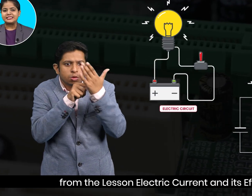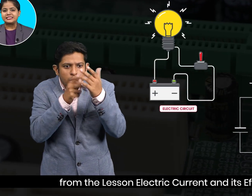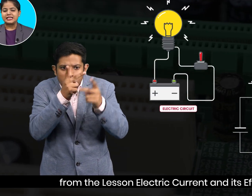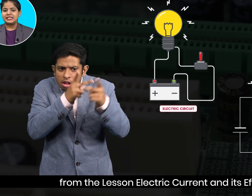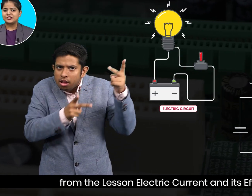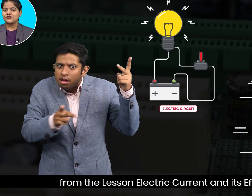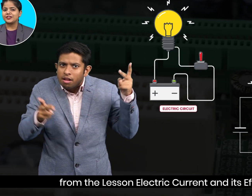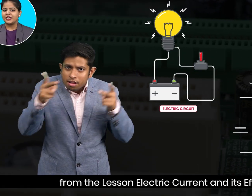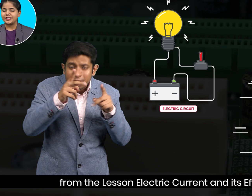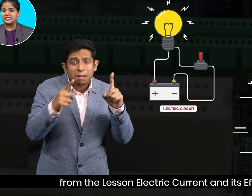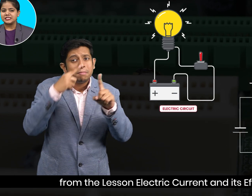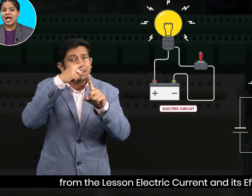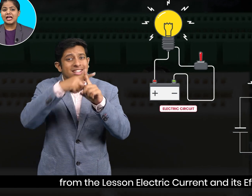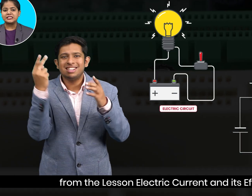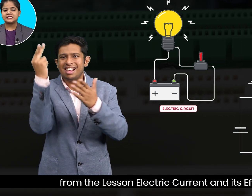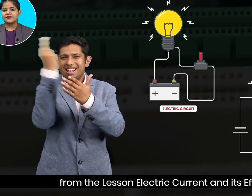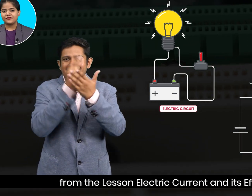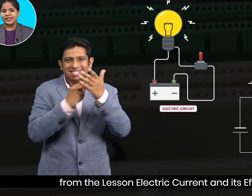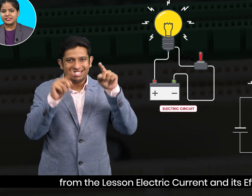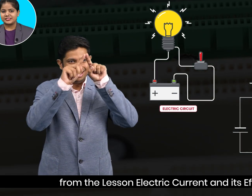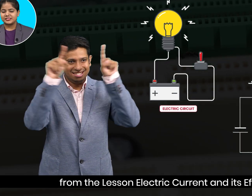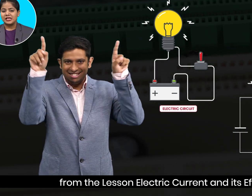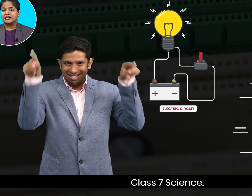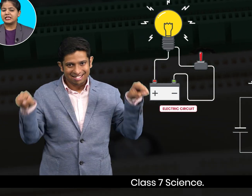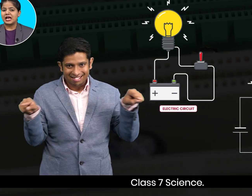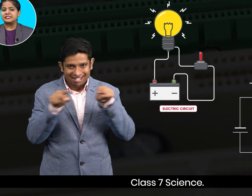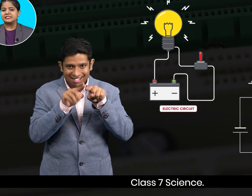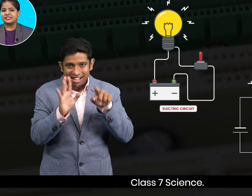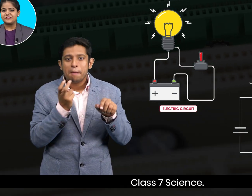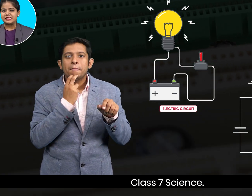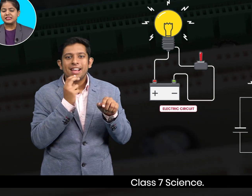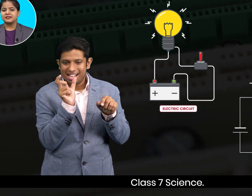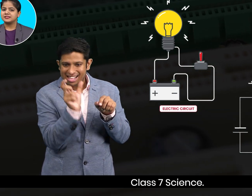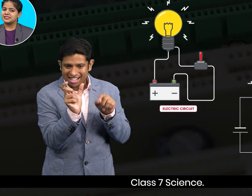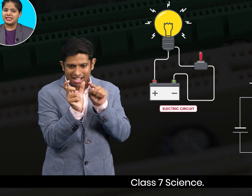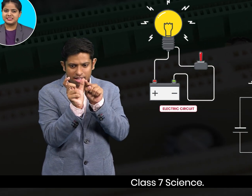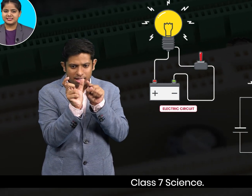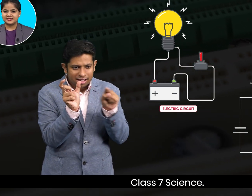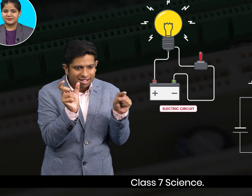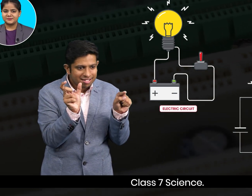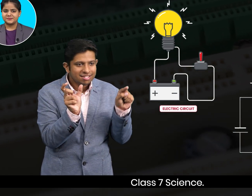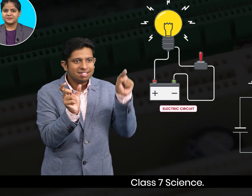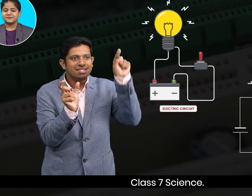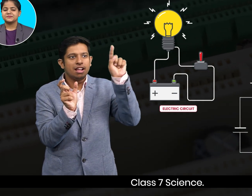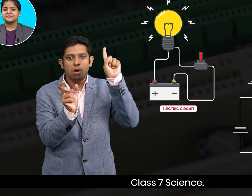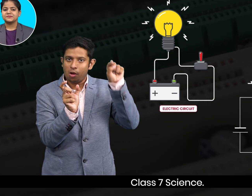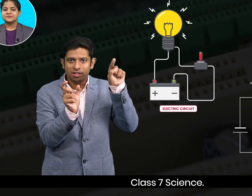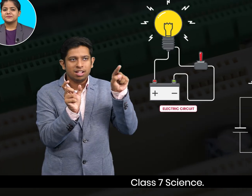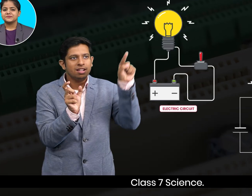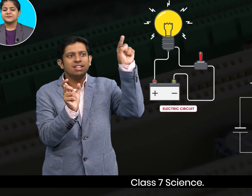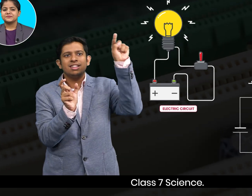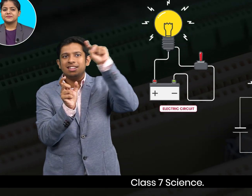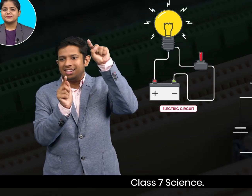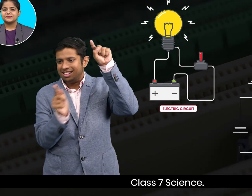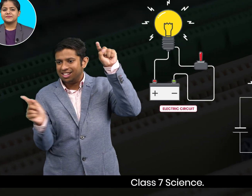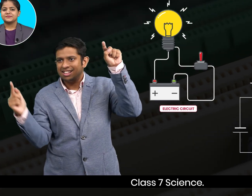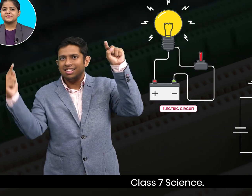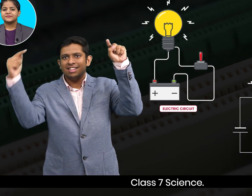the lesson Electric Current and its Effects, Class 7th, Science.